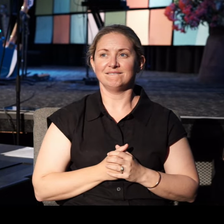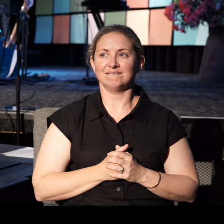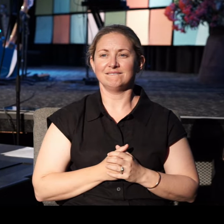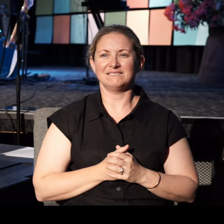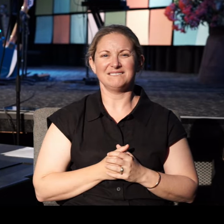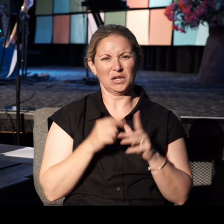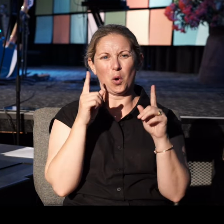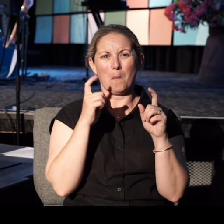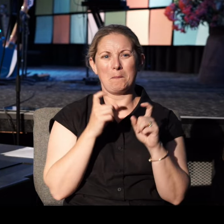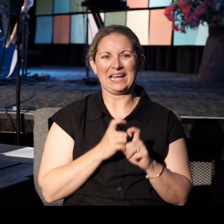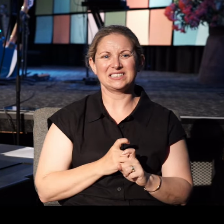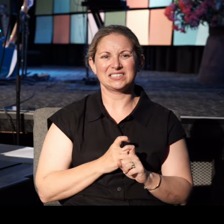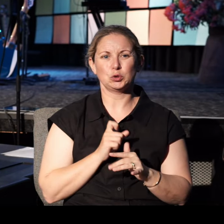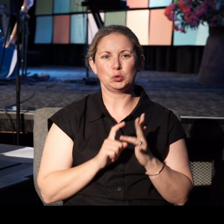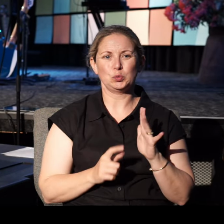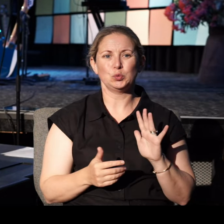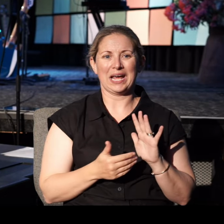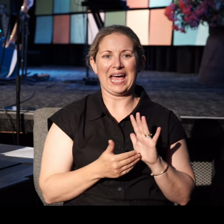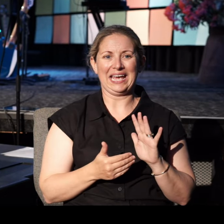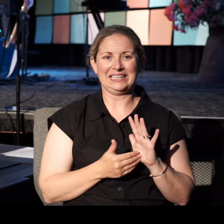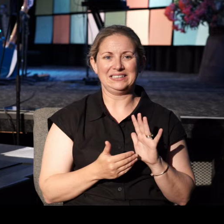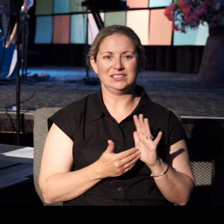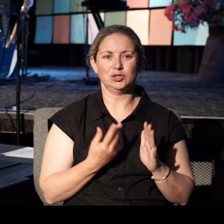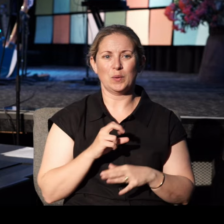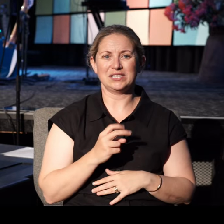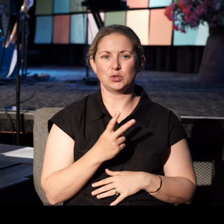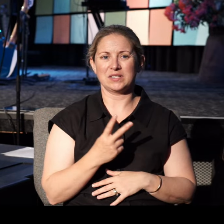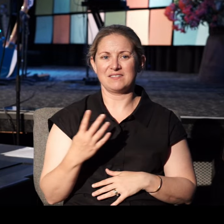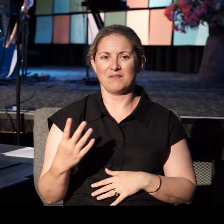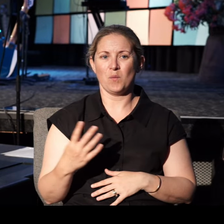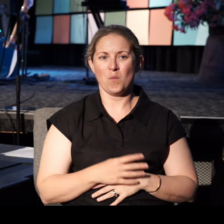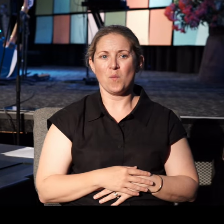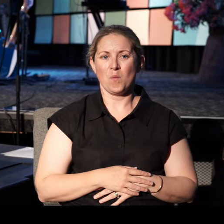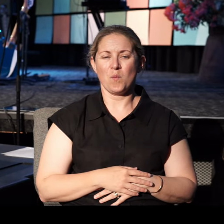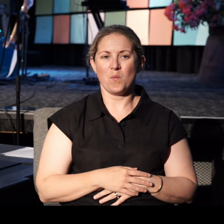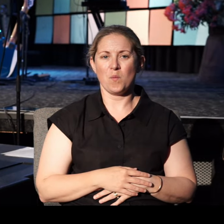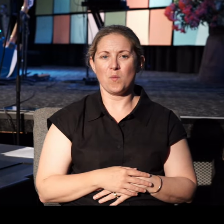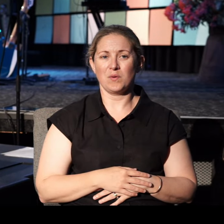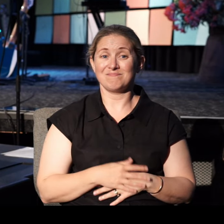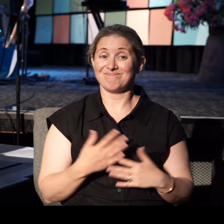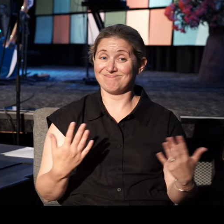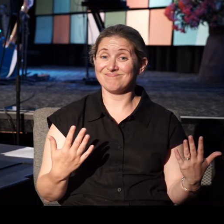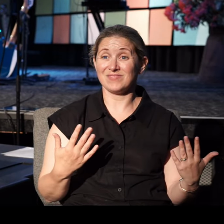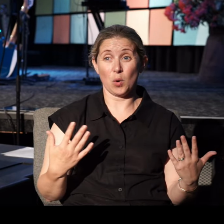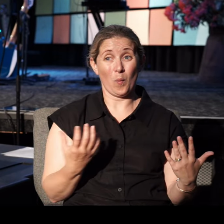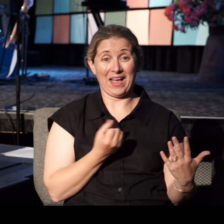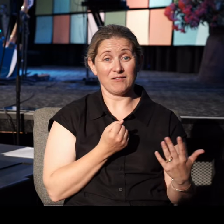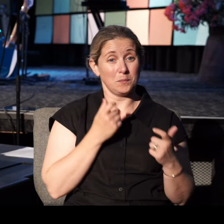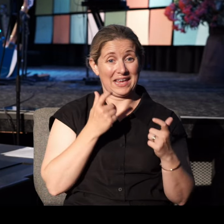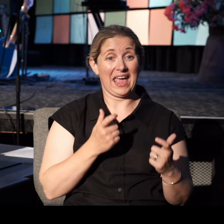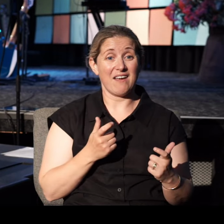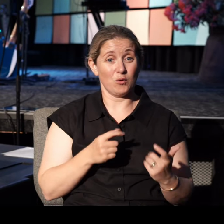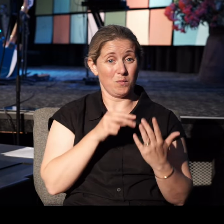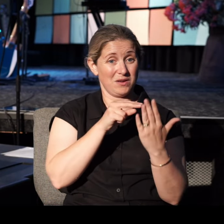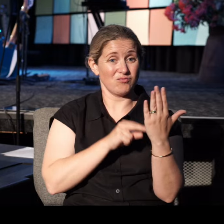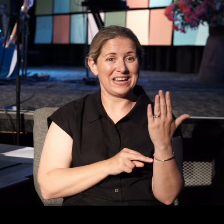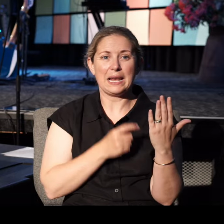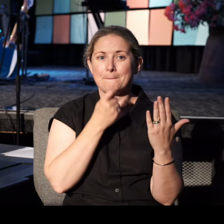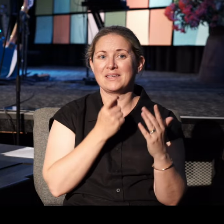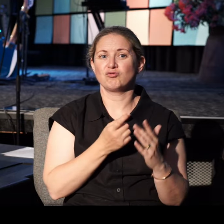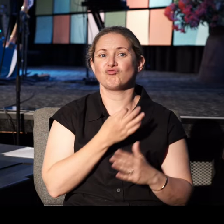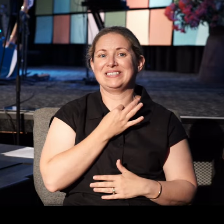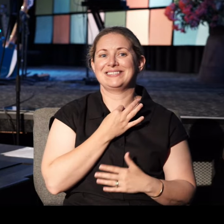together. Because there's a couple of potential dangers to this activity. As he goes